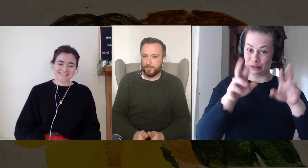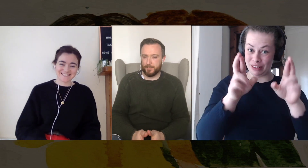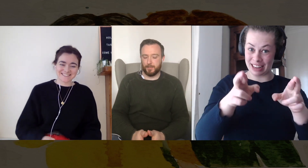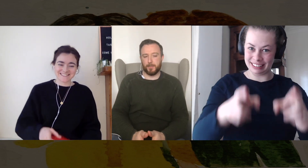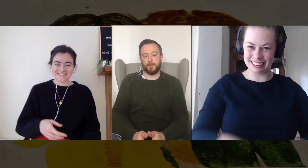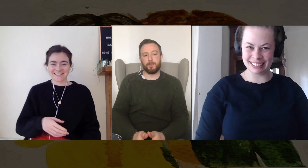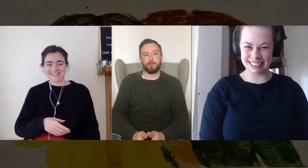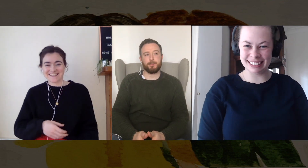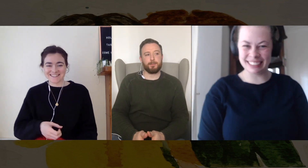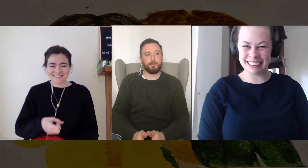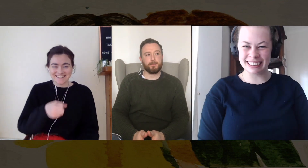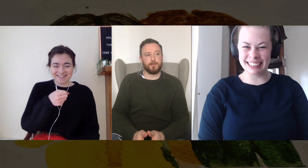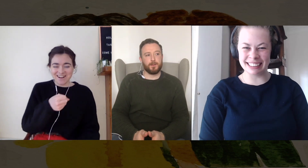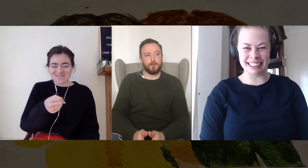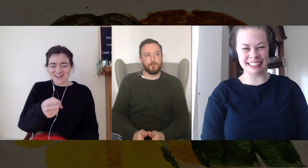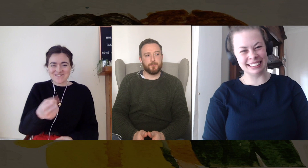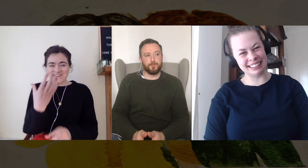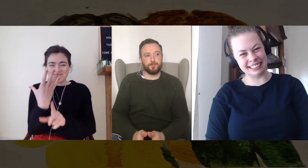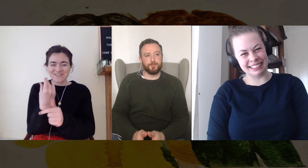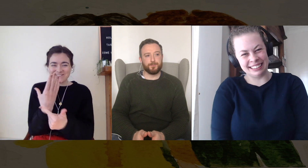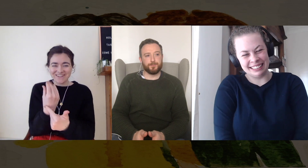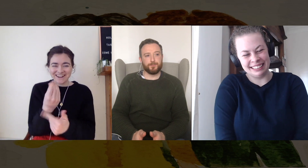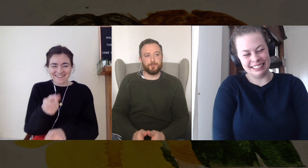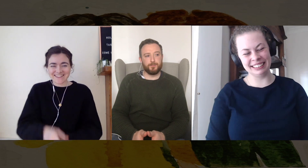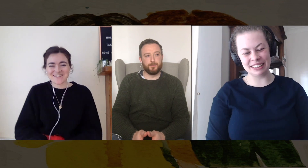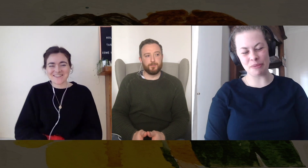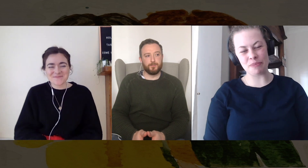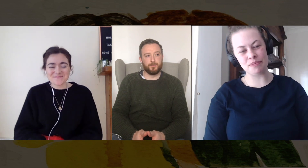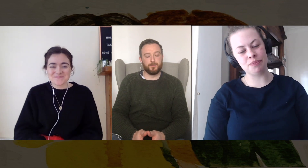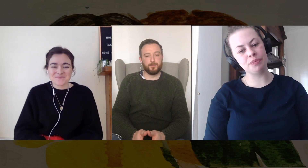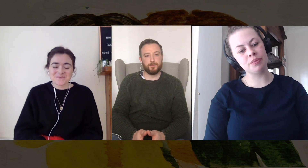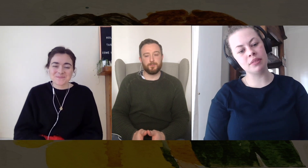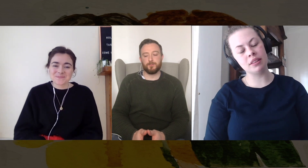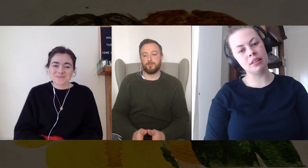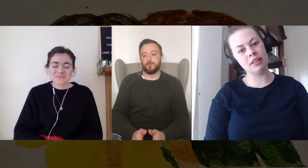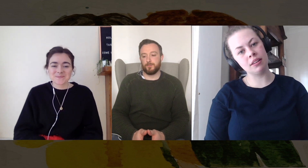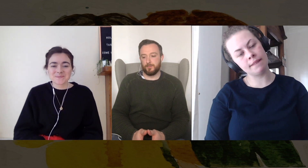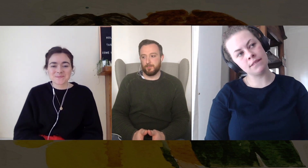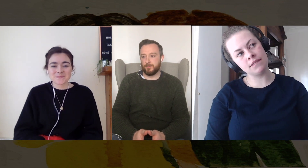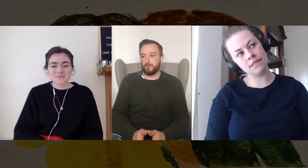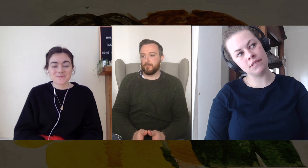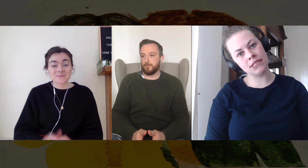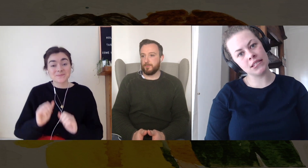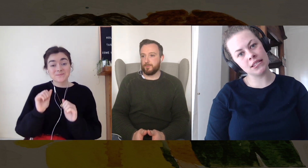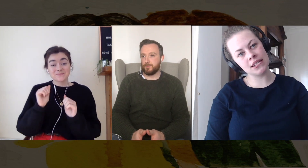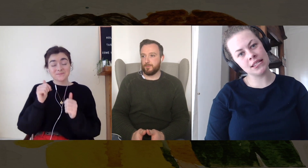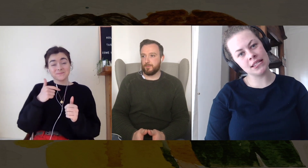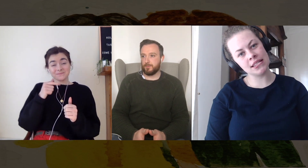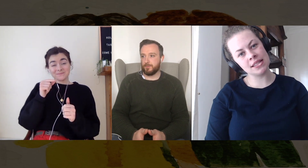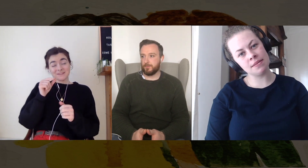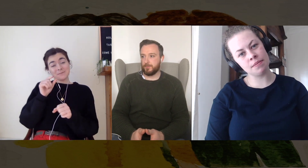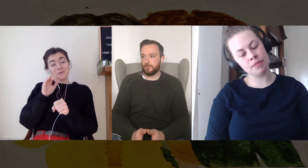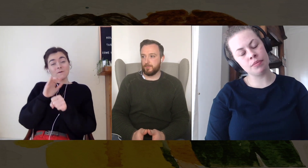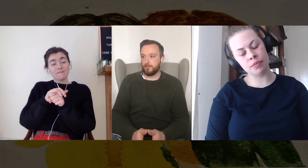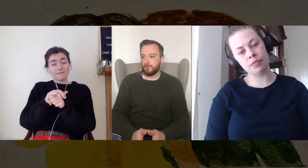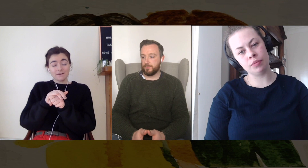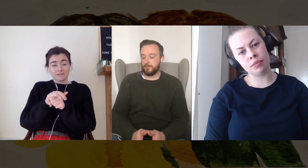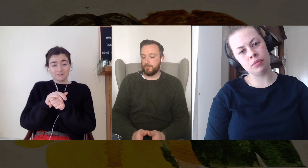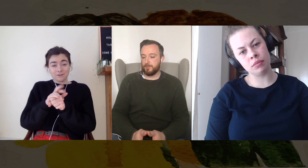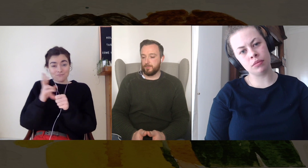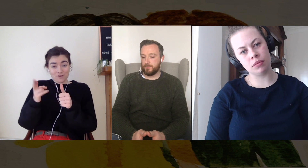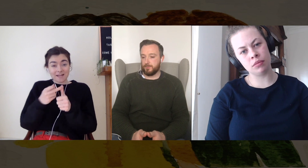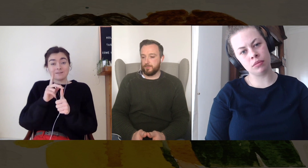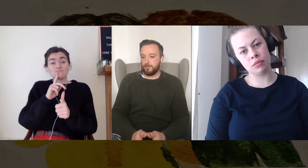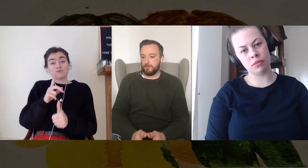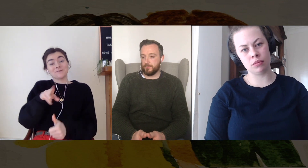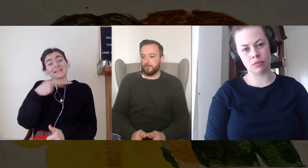topic to the table for discussion. Yeah. Physically, in this case. Physically. Yes. As